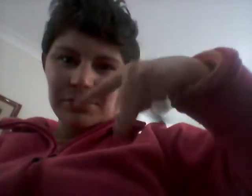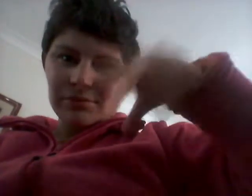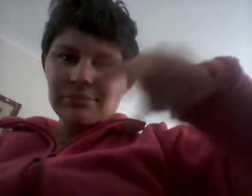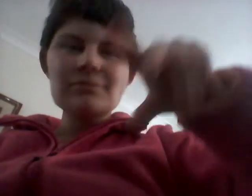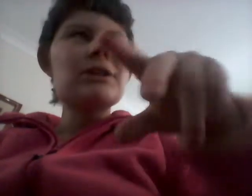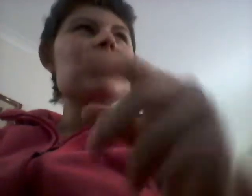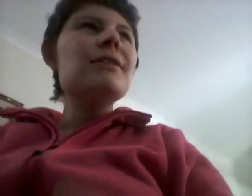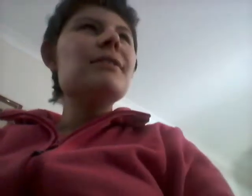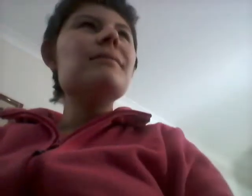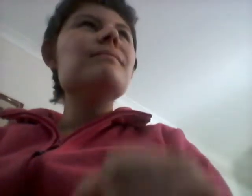purple.